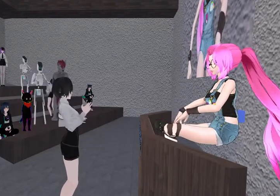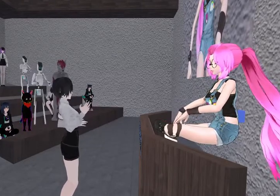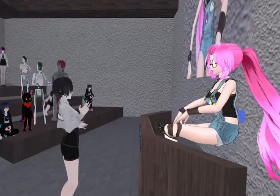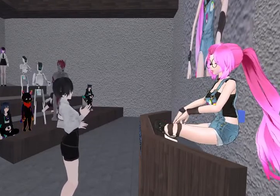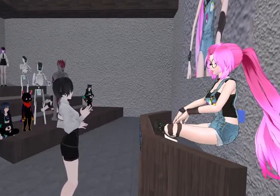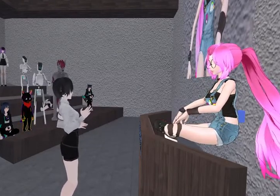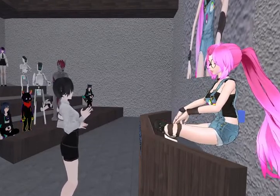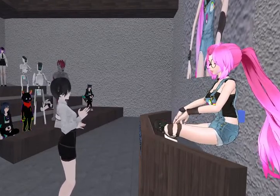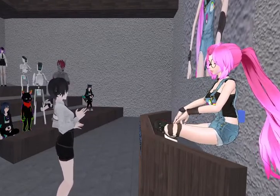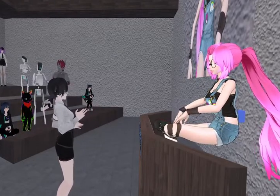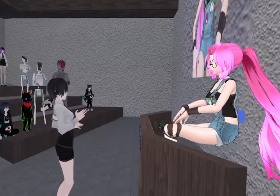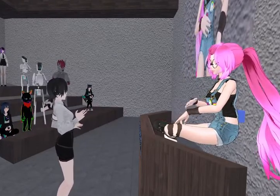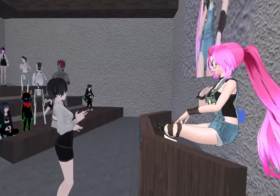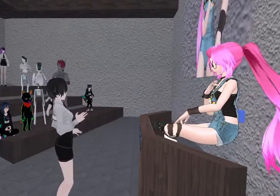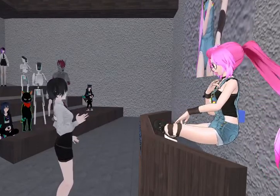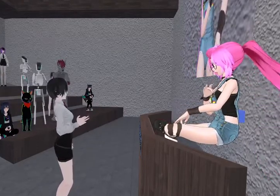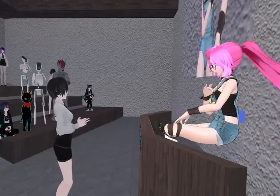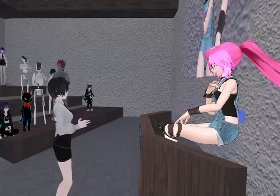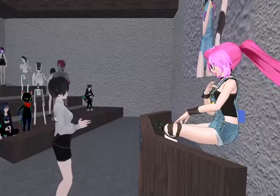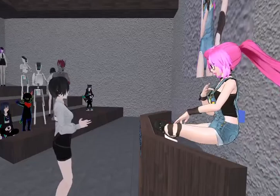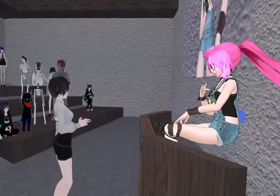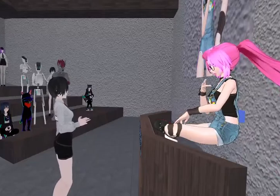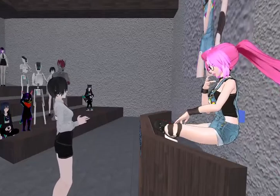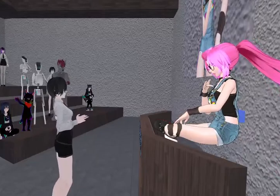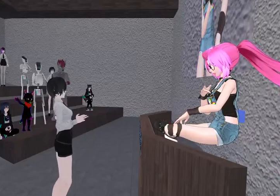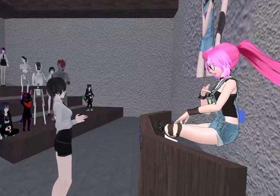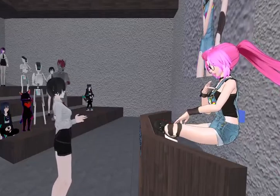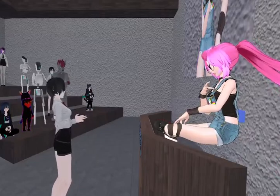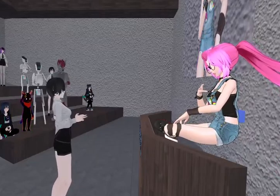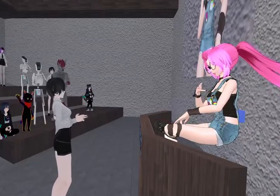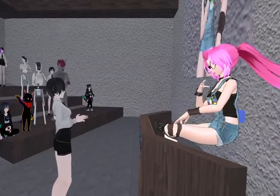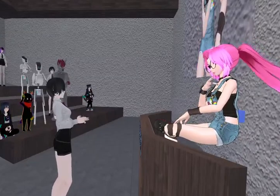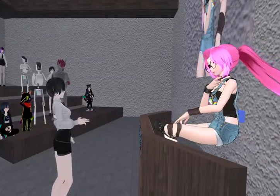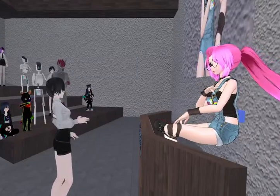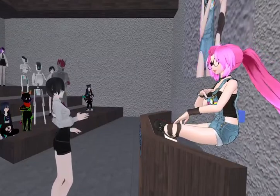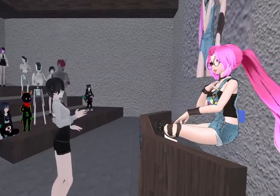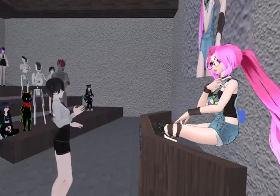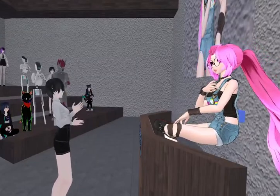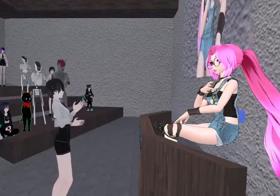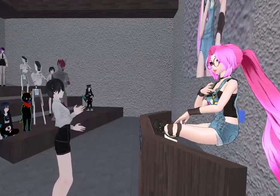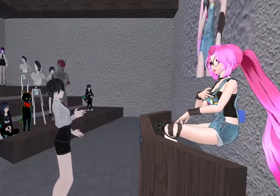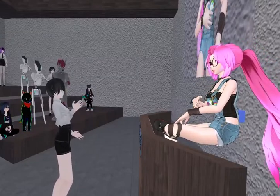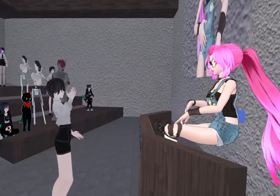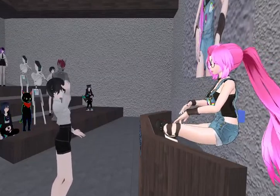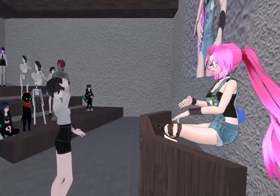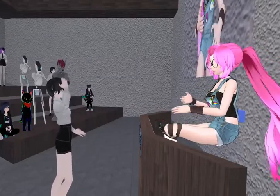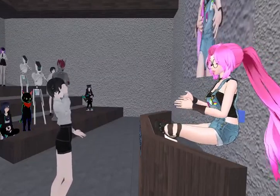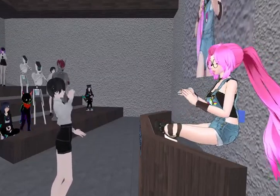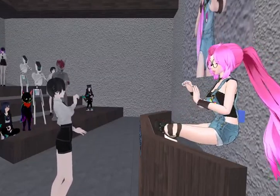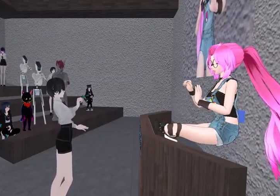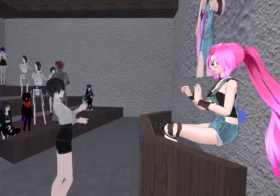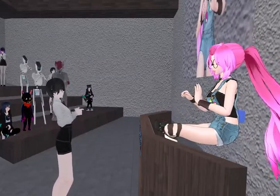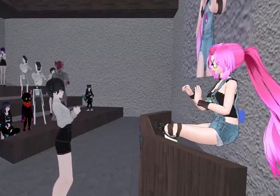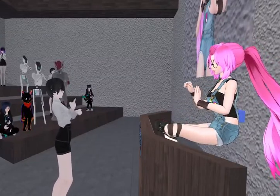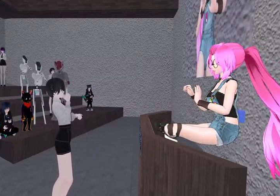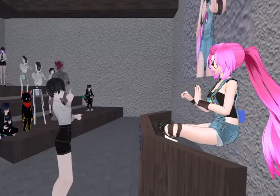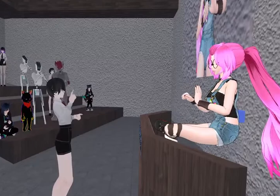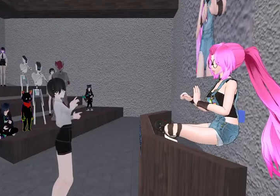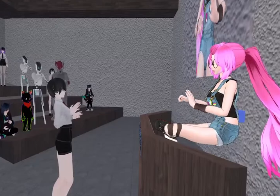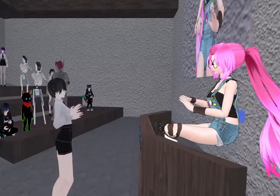Yeah, if you found it on the interwebs, probably true. Yeah, province. I've never seen that before. I'll take your word for it, though. Yeah, because in America, we just say